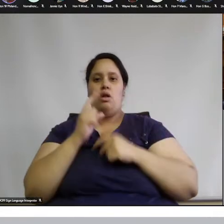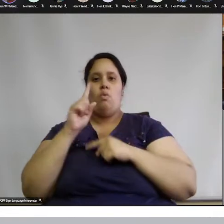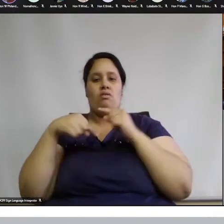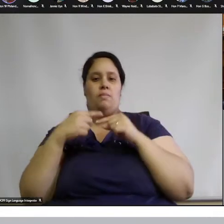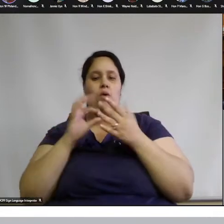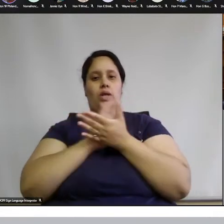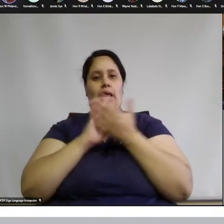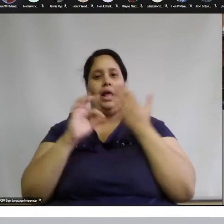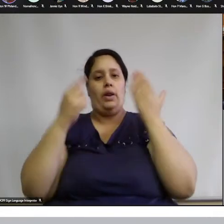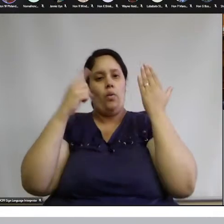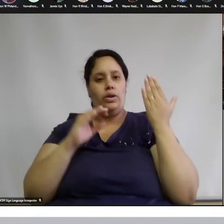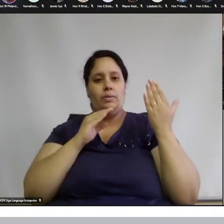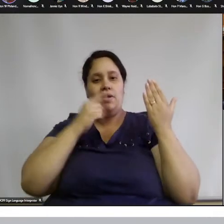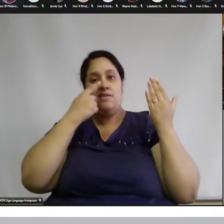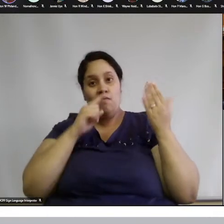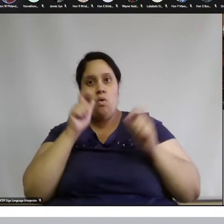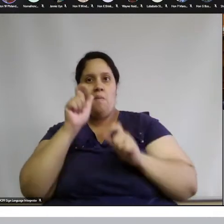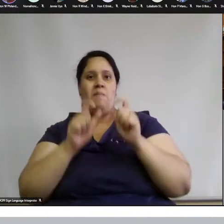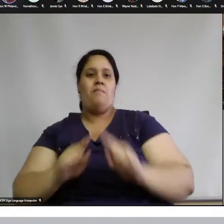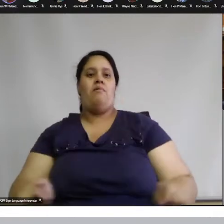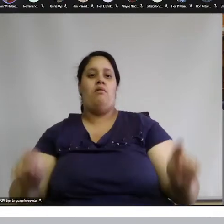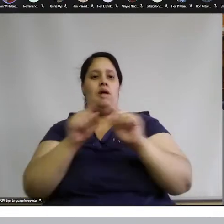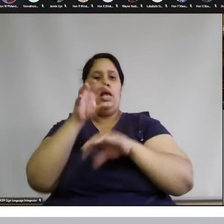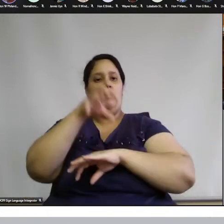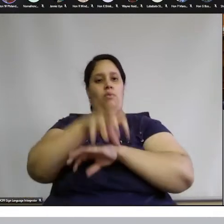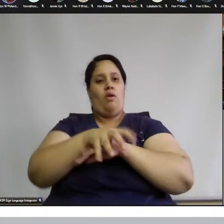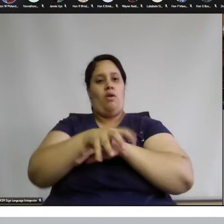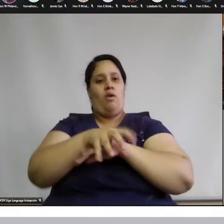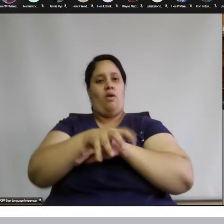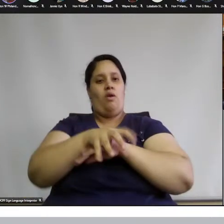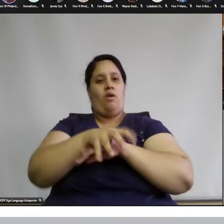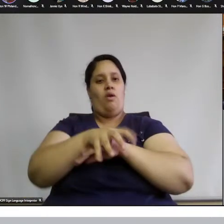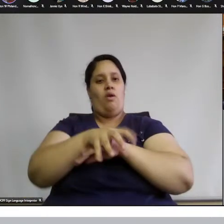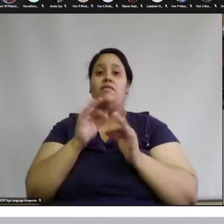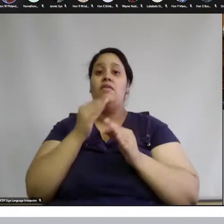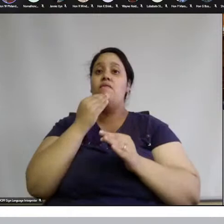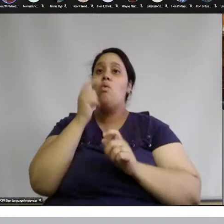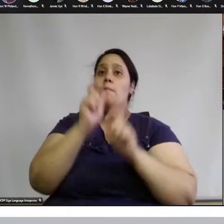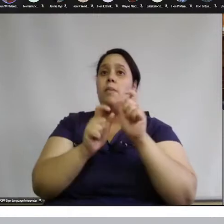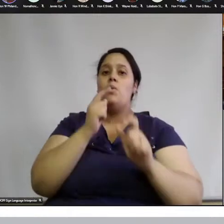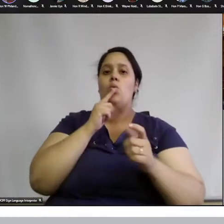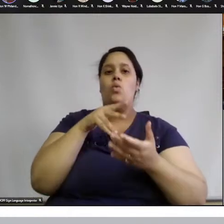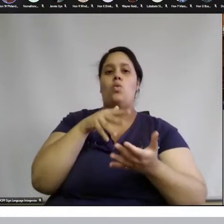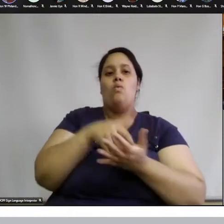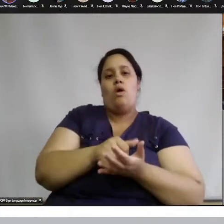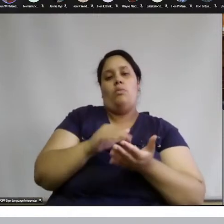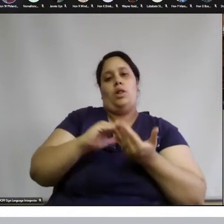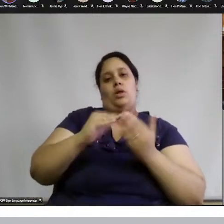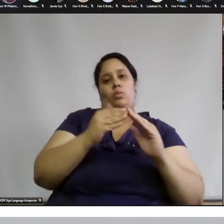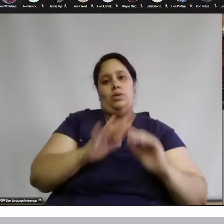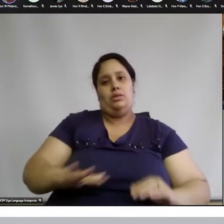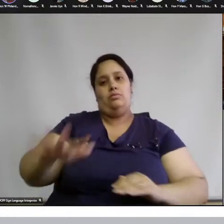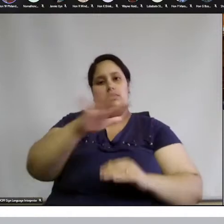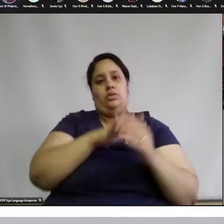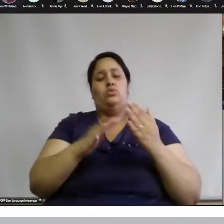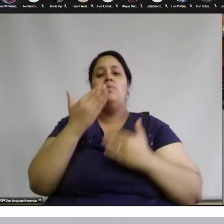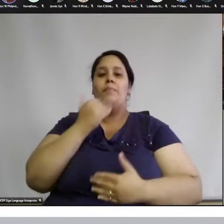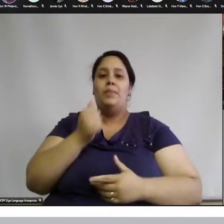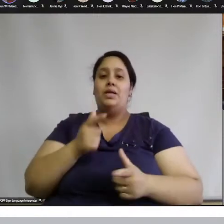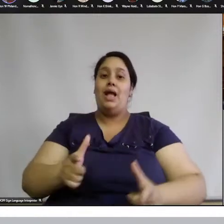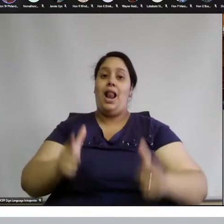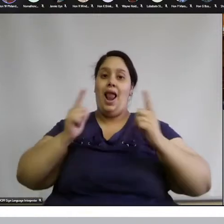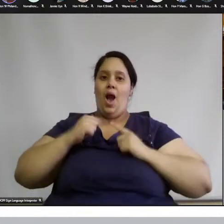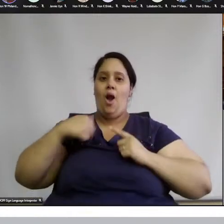clean audit means to residents in the province, and in particular to those in disadvantaged communities. So please allow